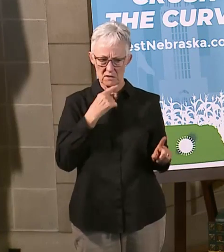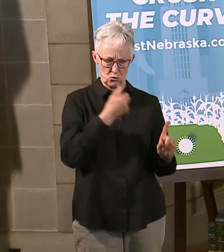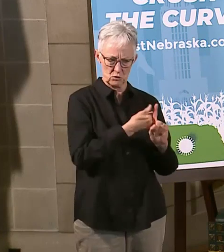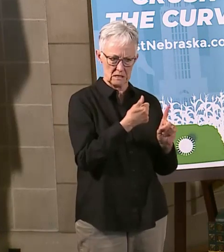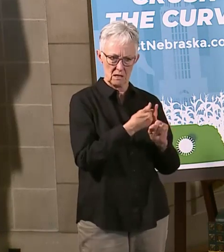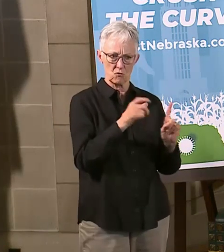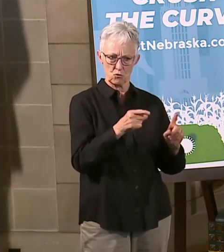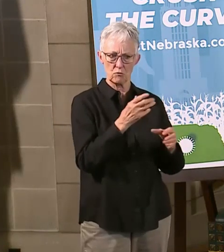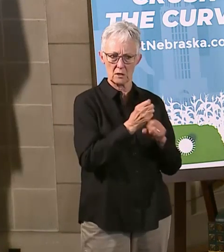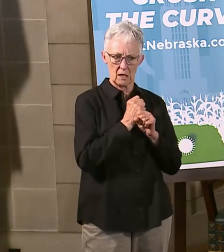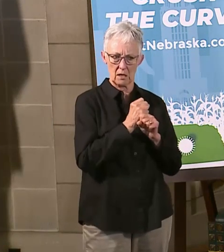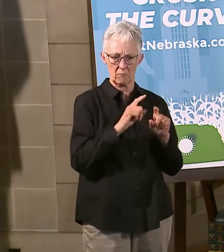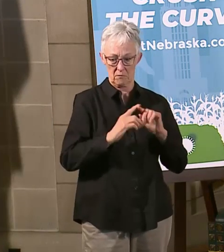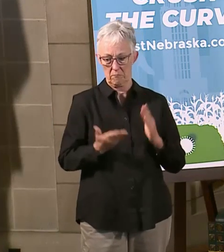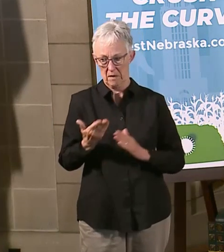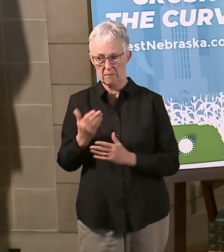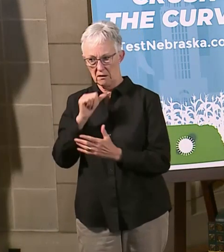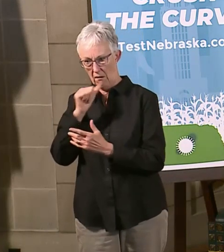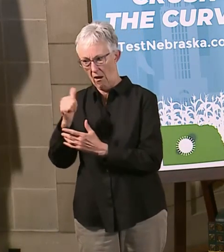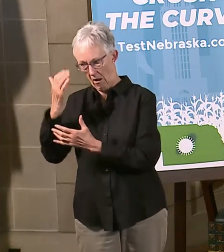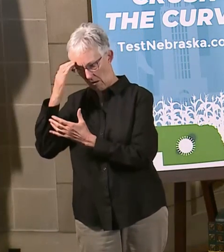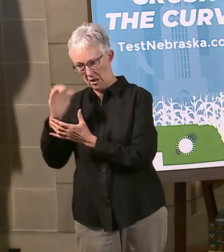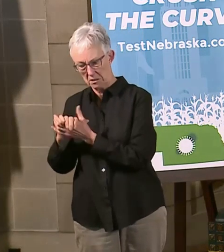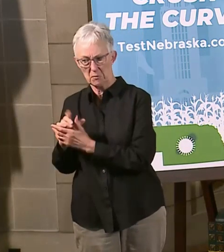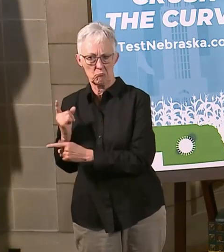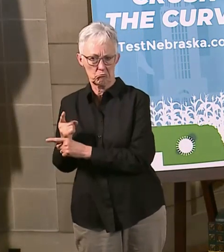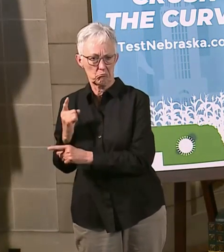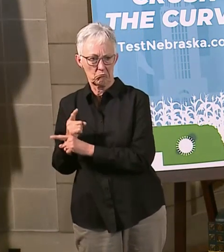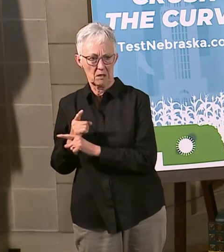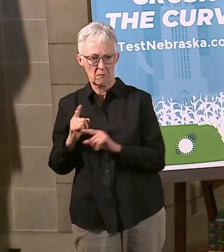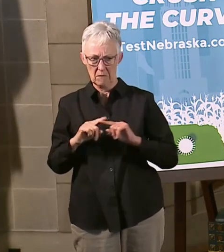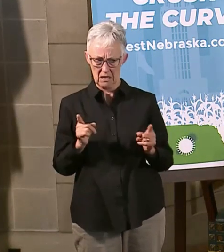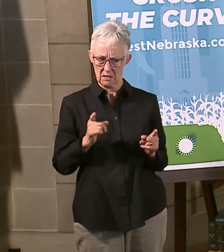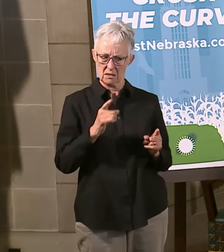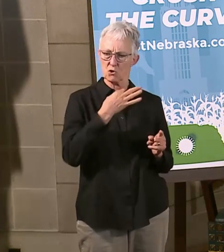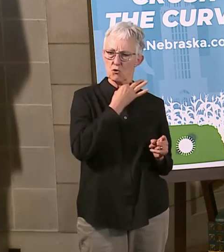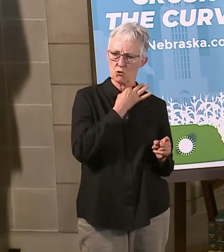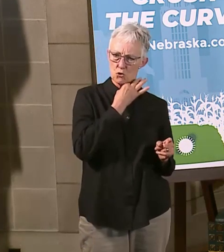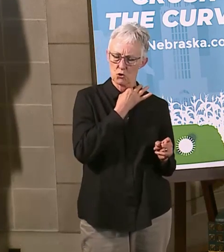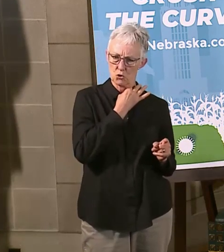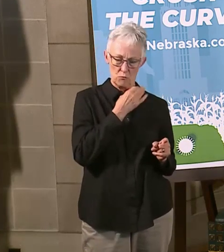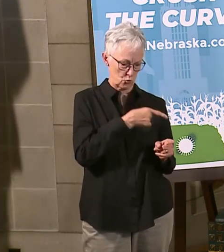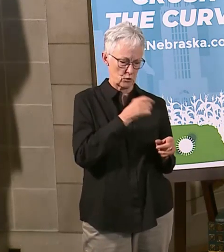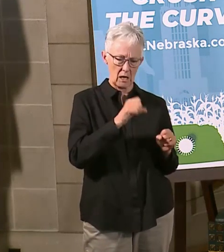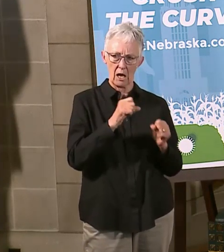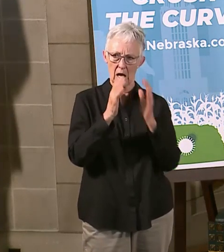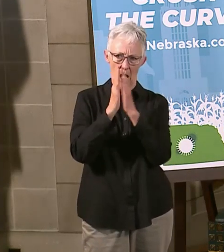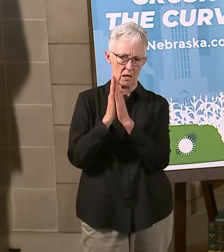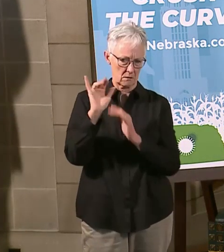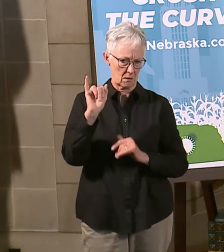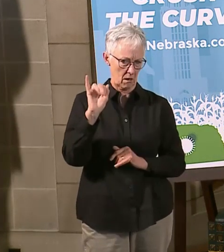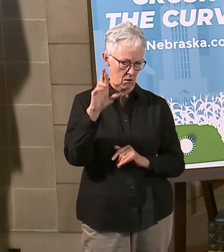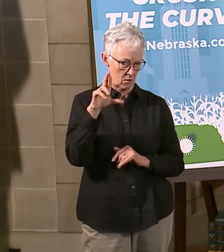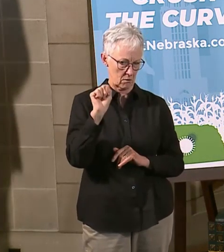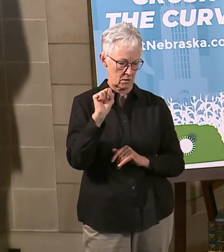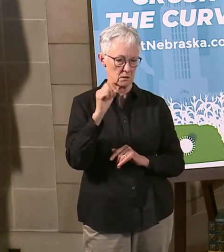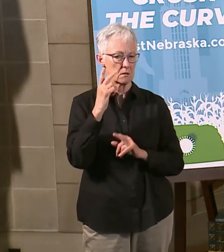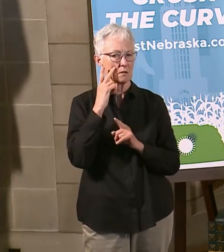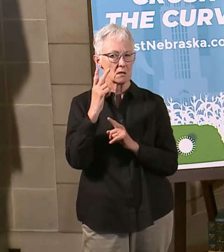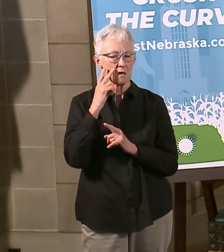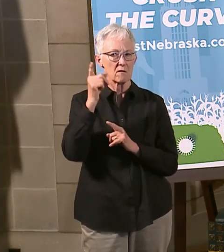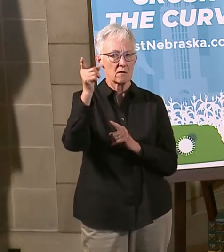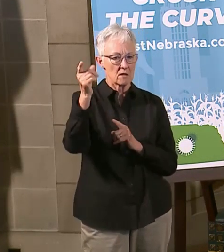best bet is to go see if IRS has a frequently asked questions on that one. I don't know if the IRS has a way that you can reach out to them directly, but